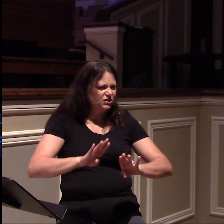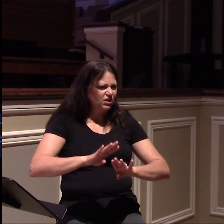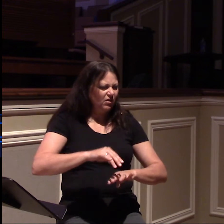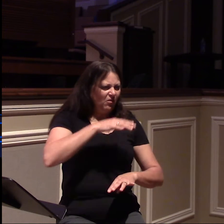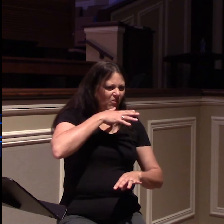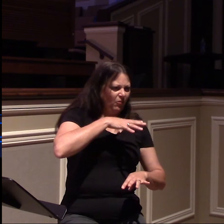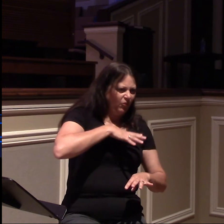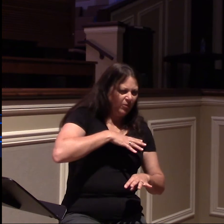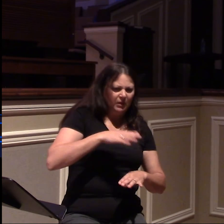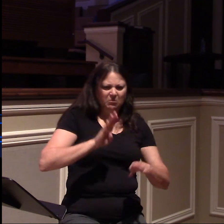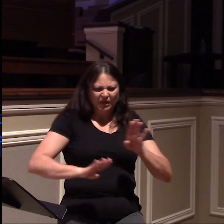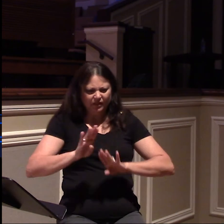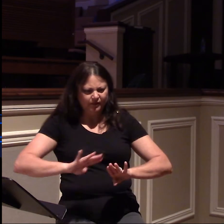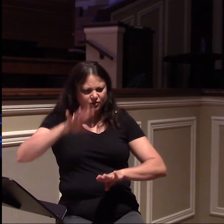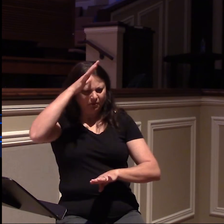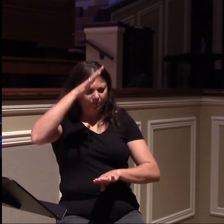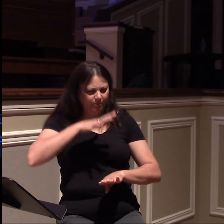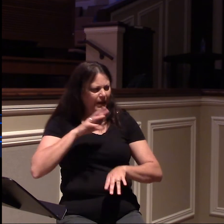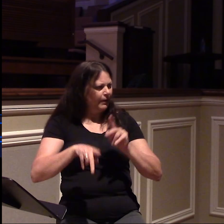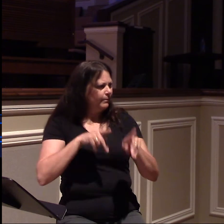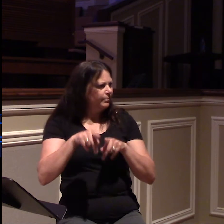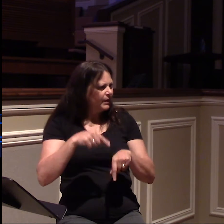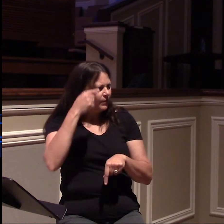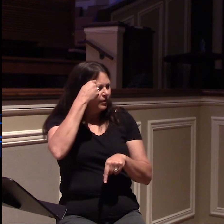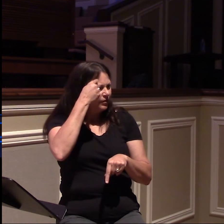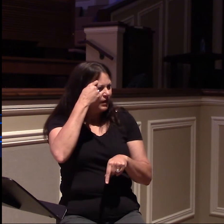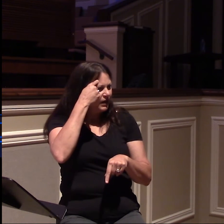be a male and a female, is that biologically